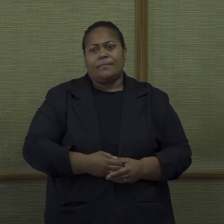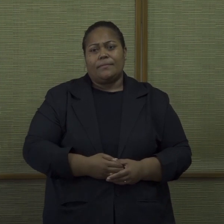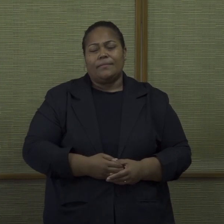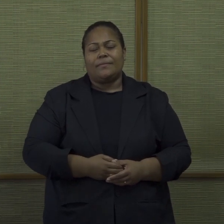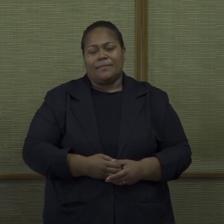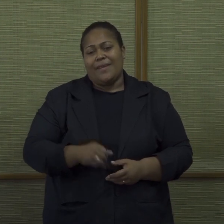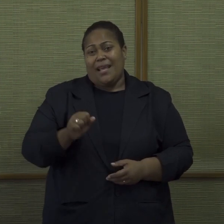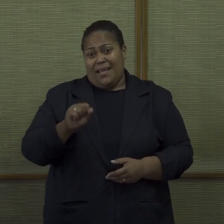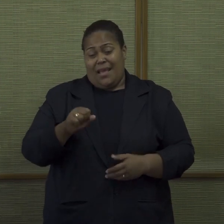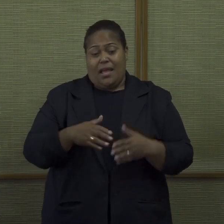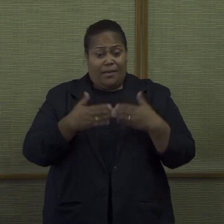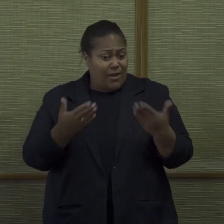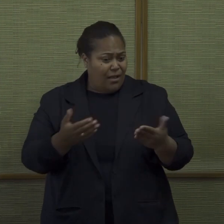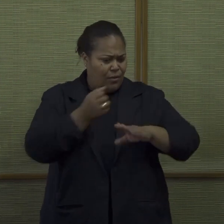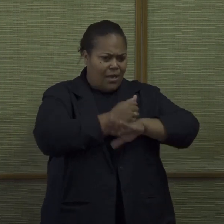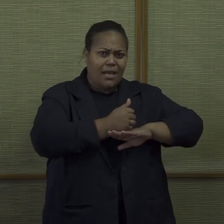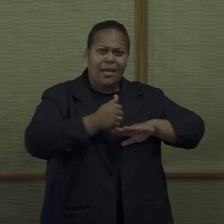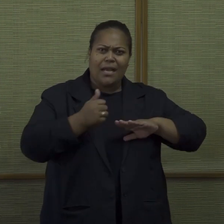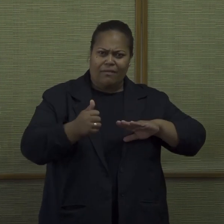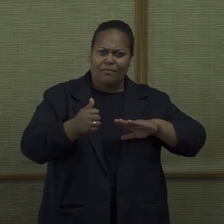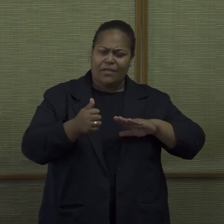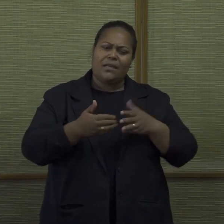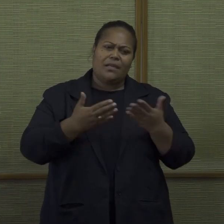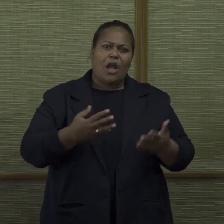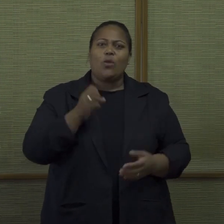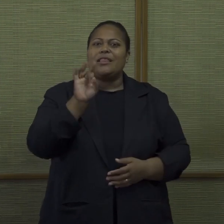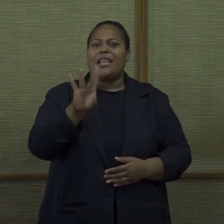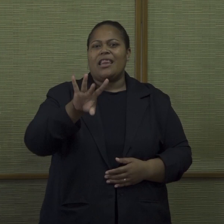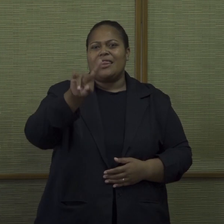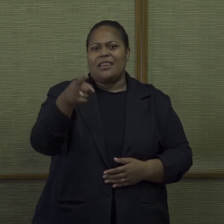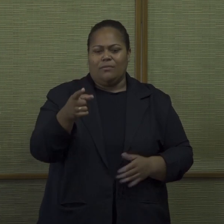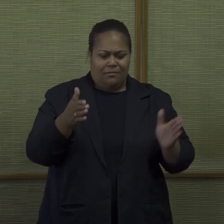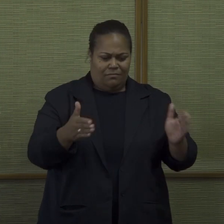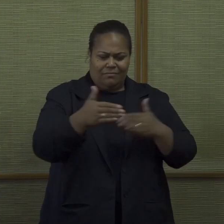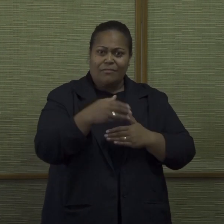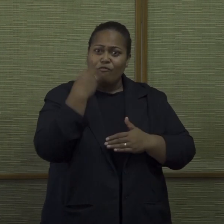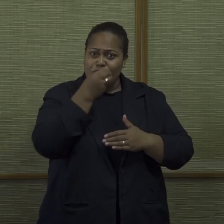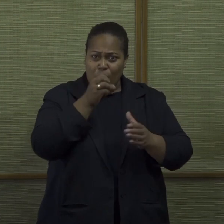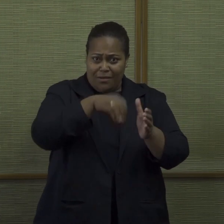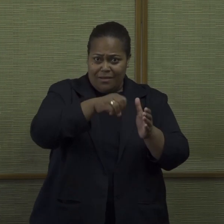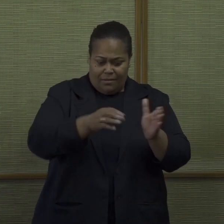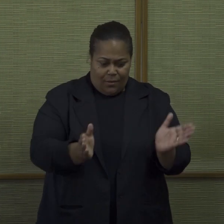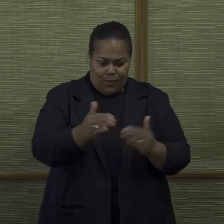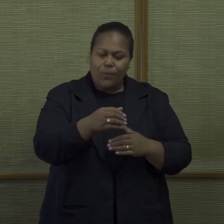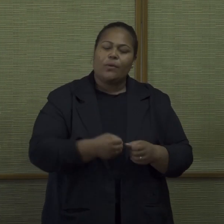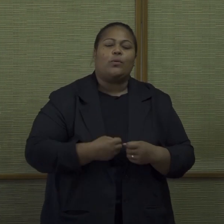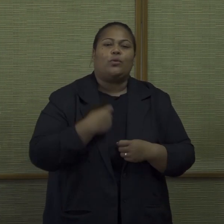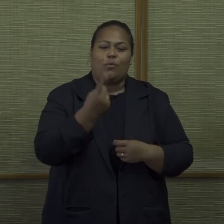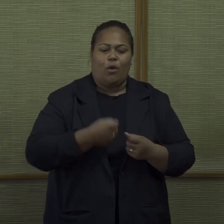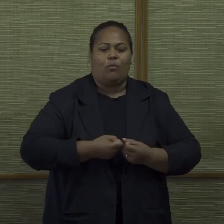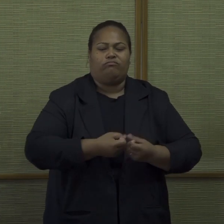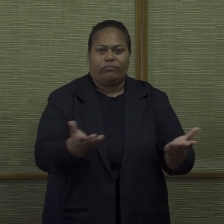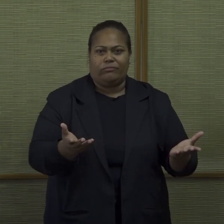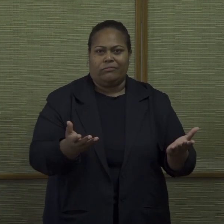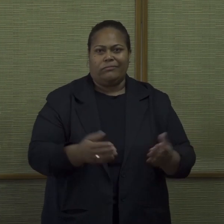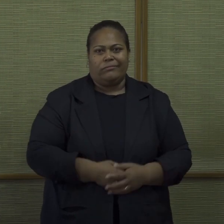the government is pushing out 10,000 food ration pack tomorrow. That 10,000 food ration pack